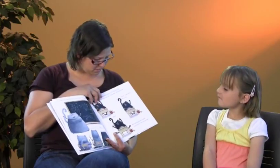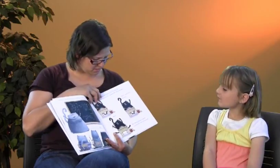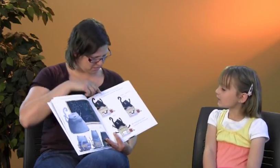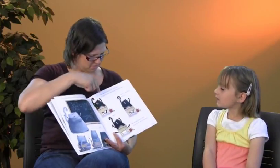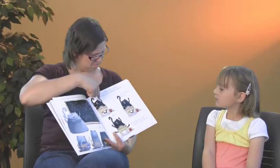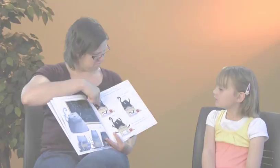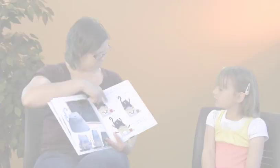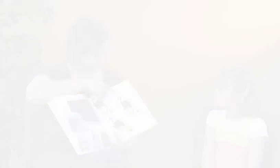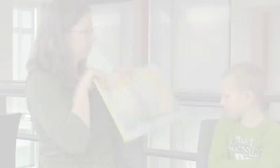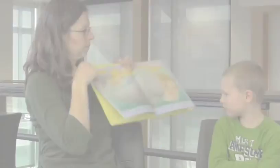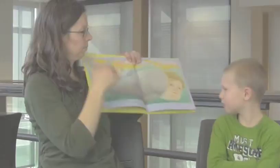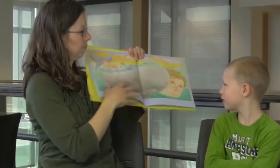that's why? I don't know.